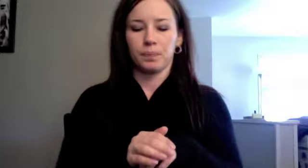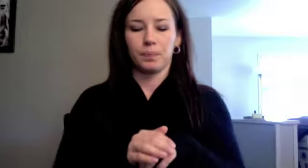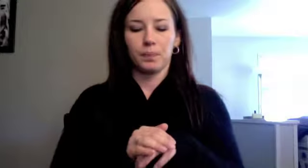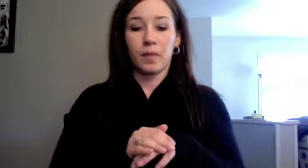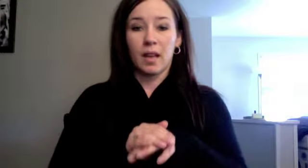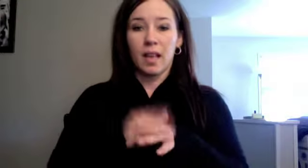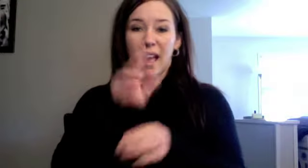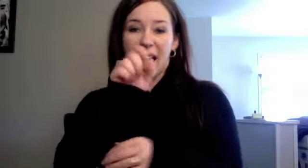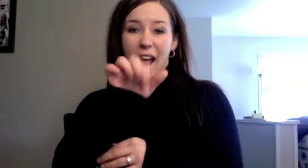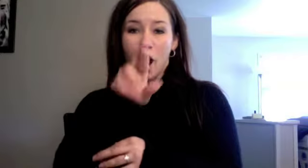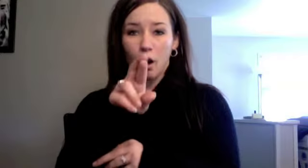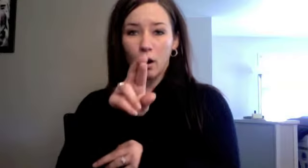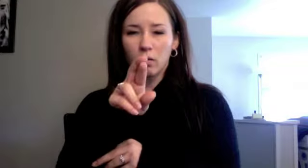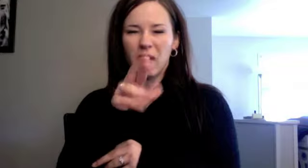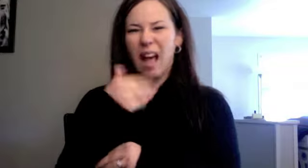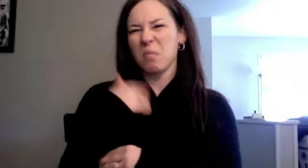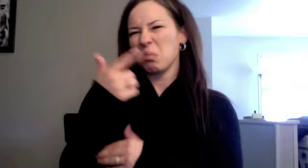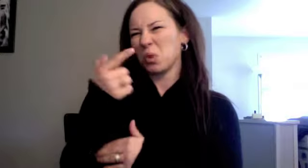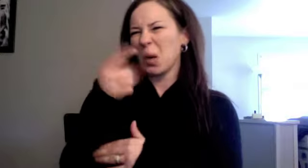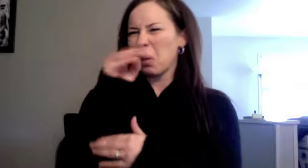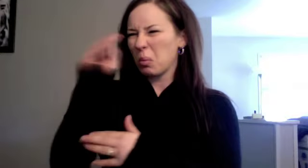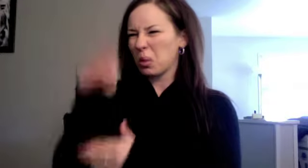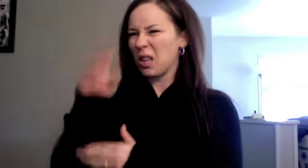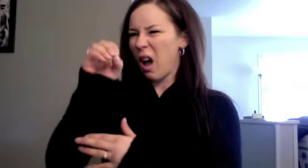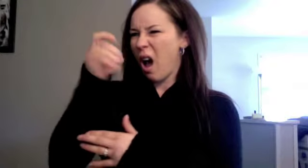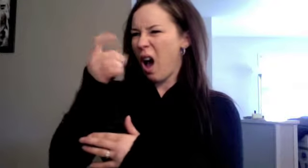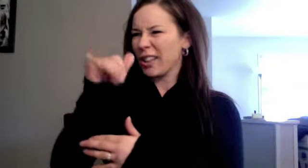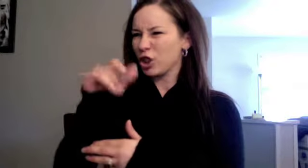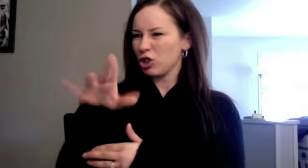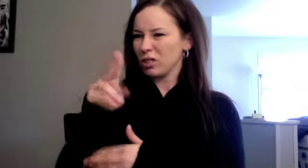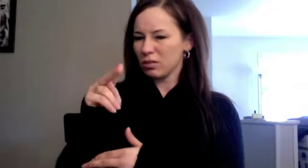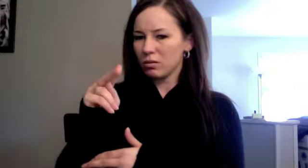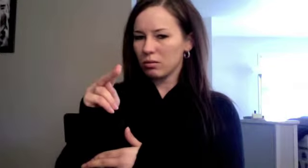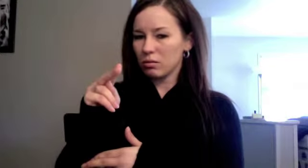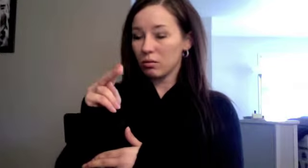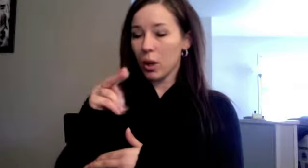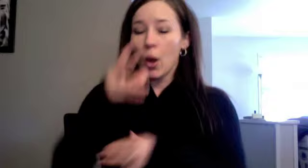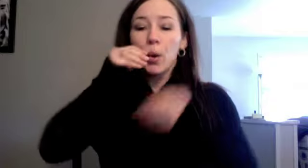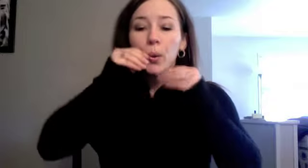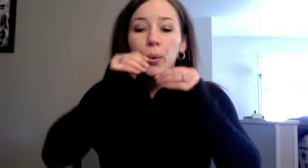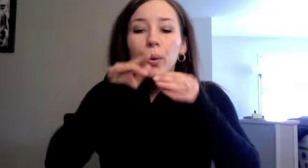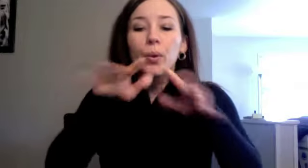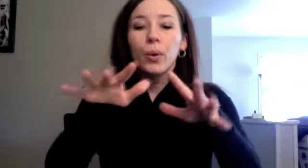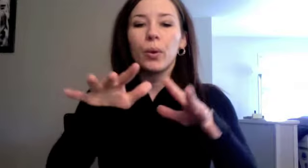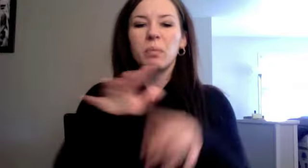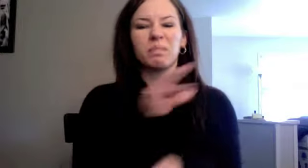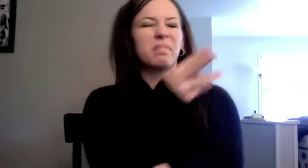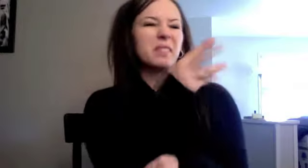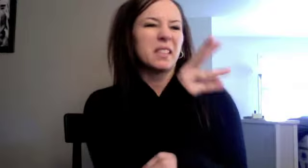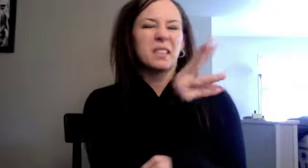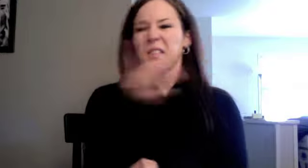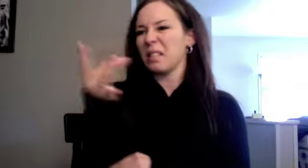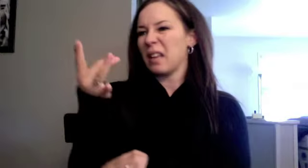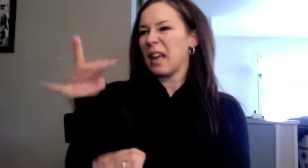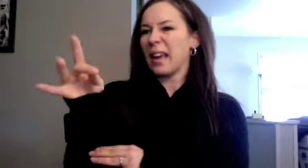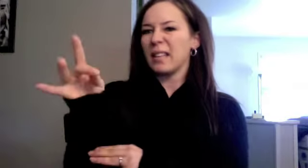about 21% oxygen, and the air we breathe out contains about 16 to 18% oxygen.